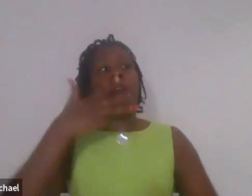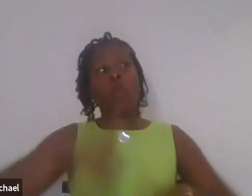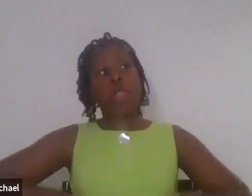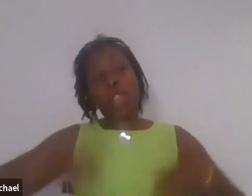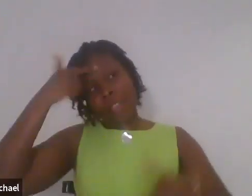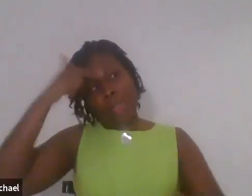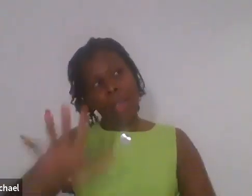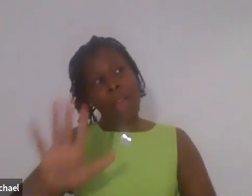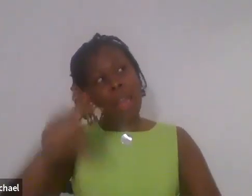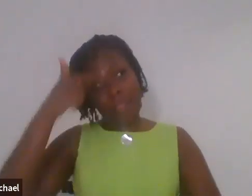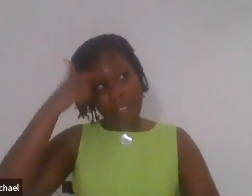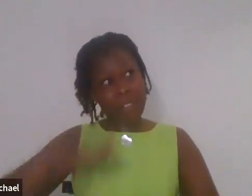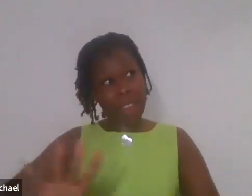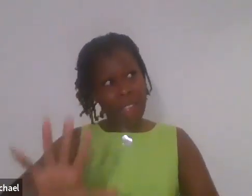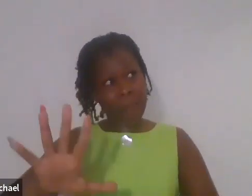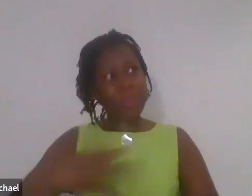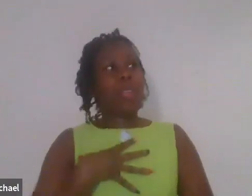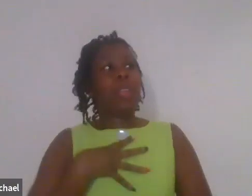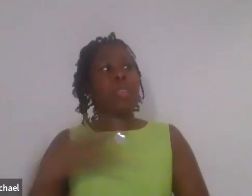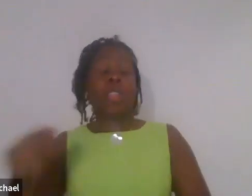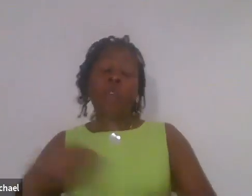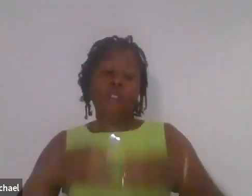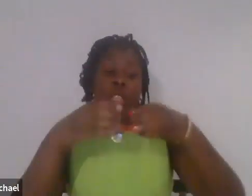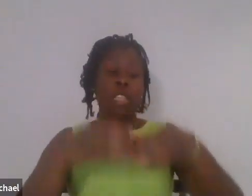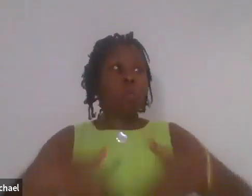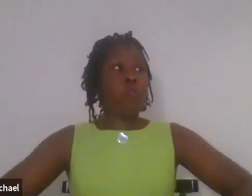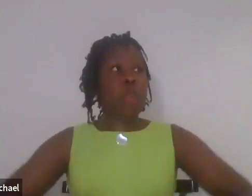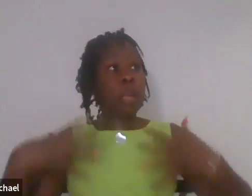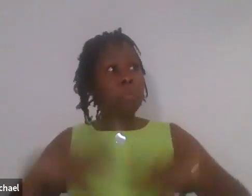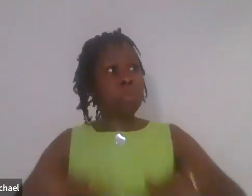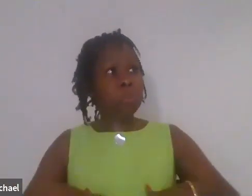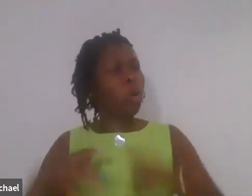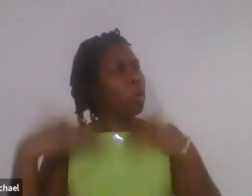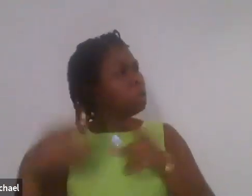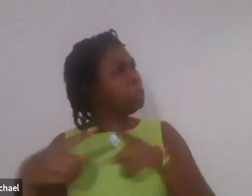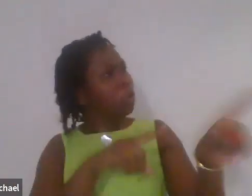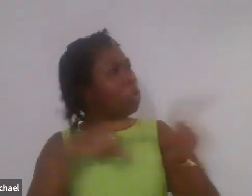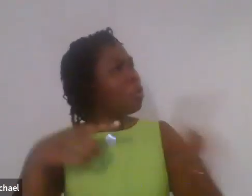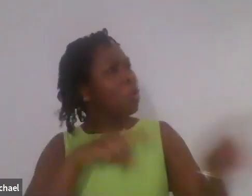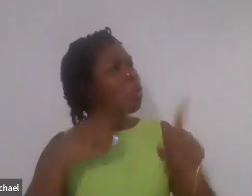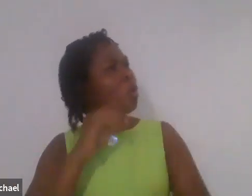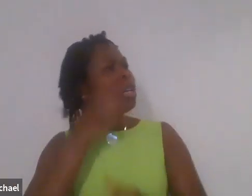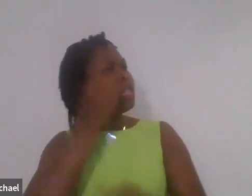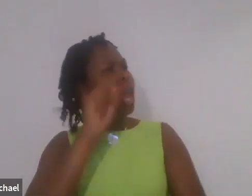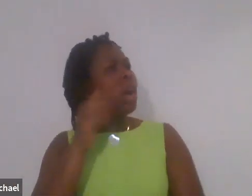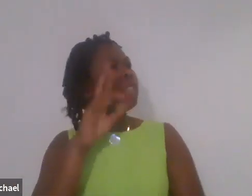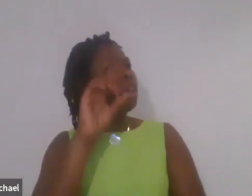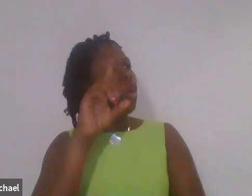I got the jobs myself when I was living in Ngara. So I used